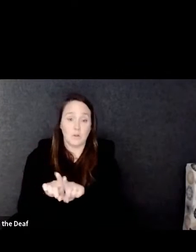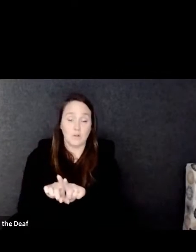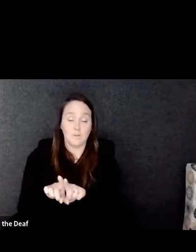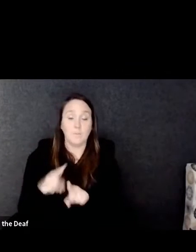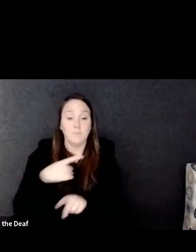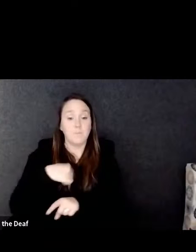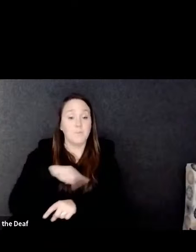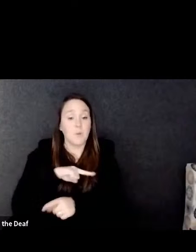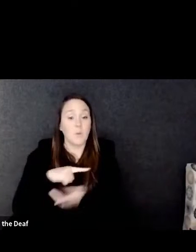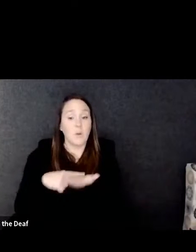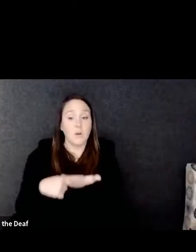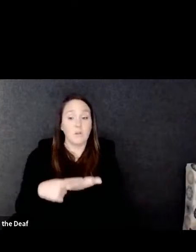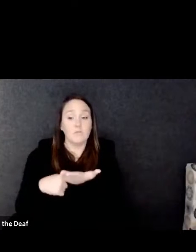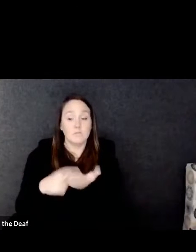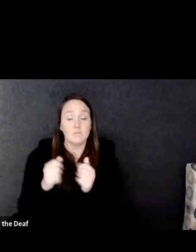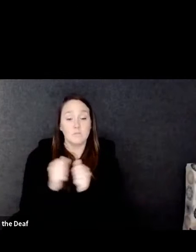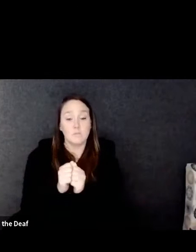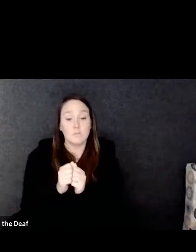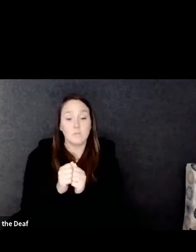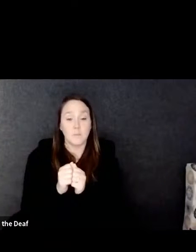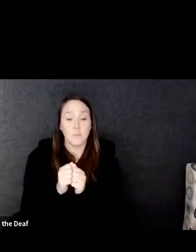We were in conversation with the